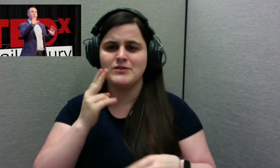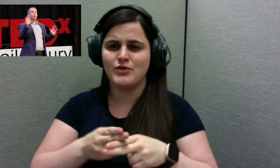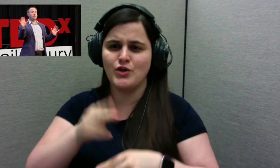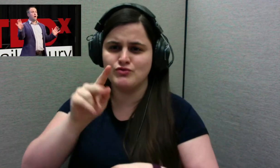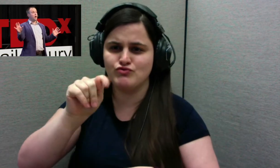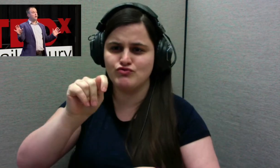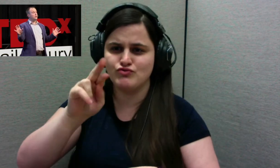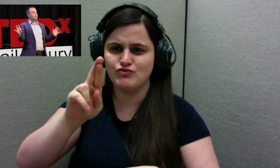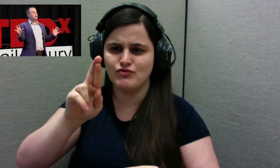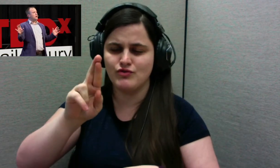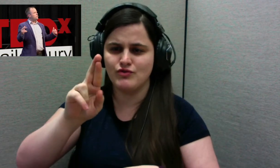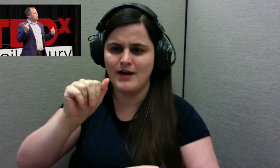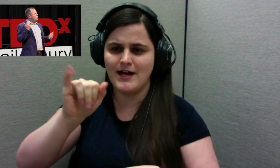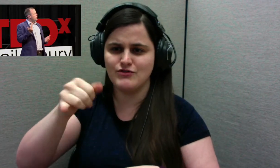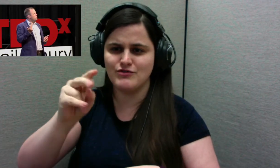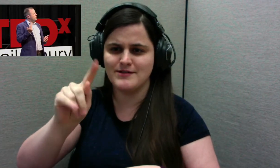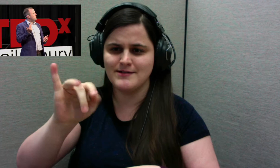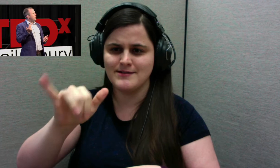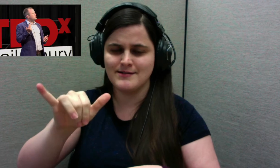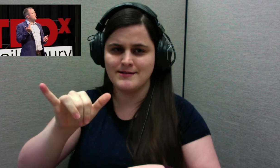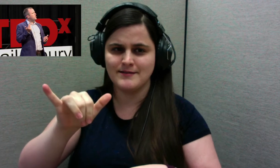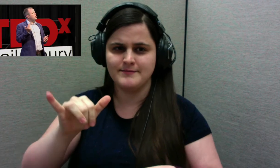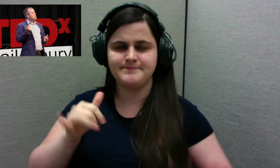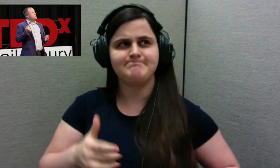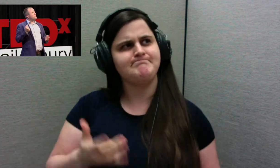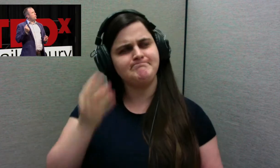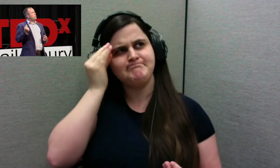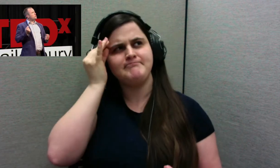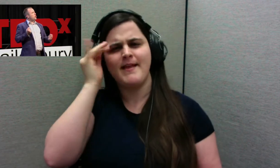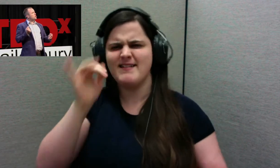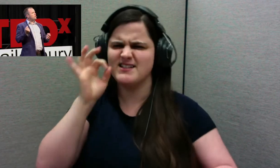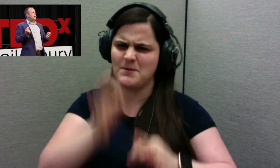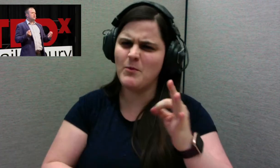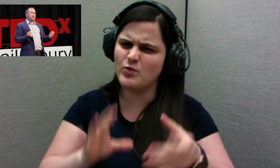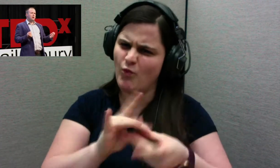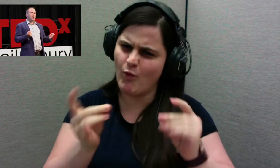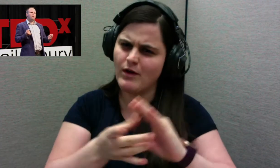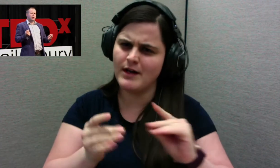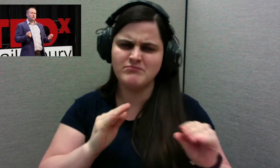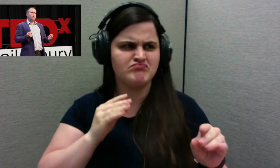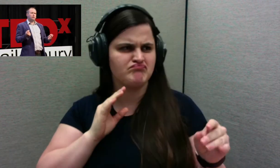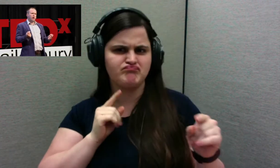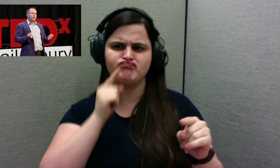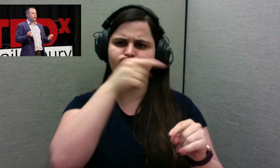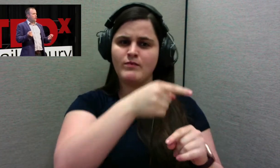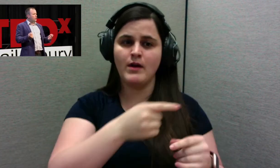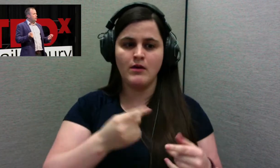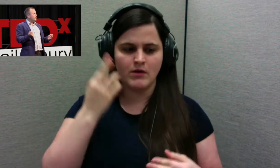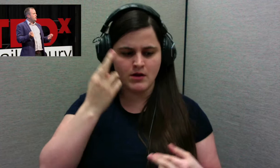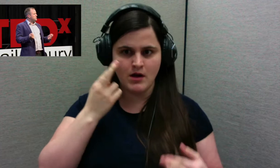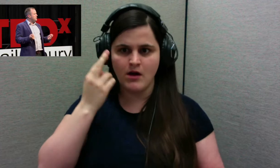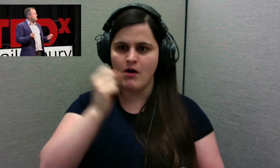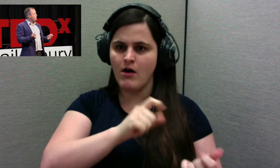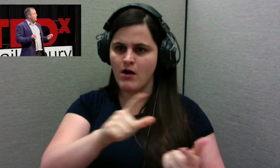simple story arc. But the more you think about it, the more you start to realize, every story I've